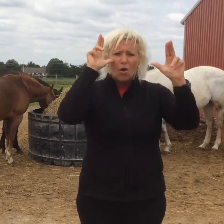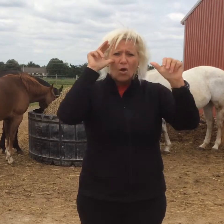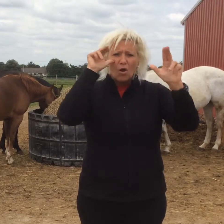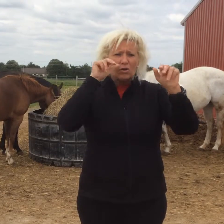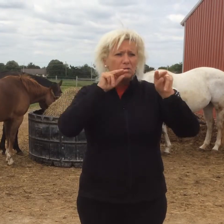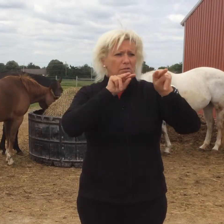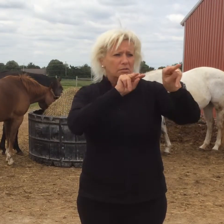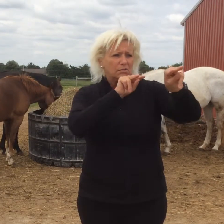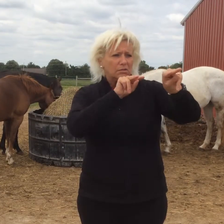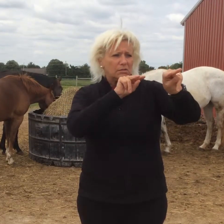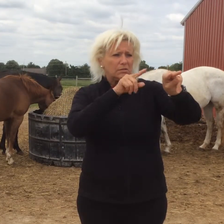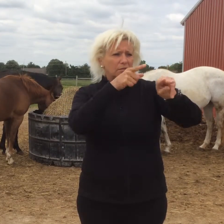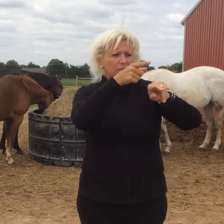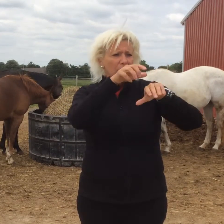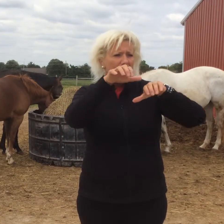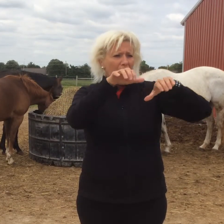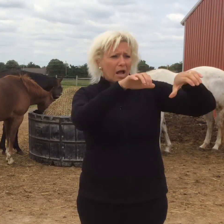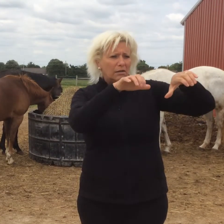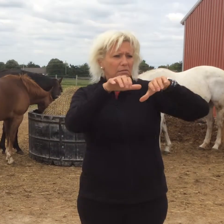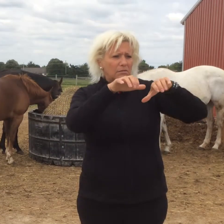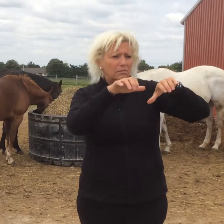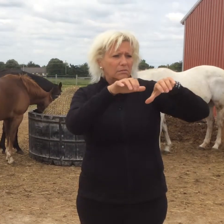and this really helps the individual.